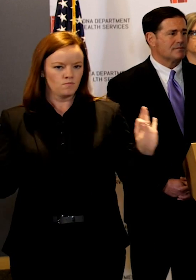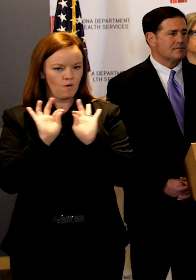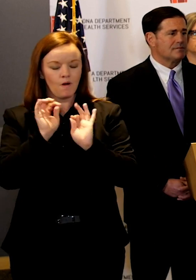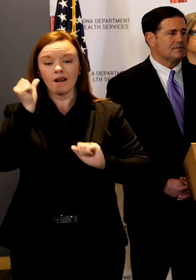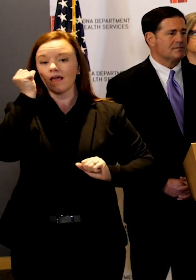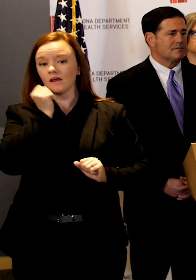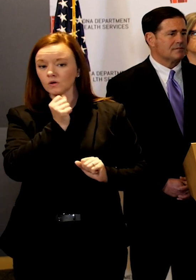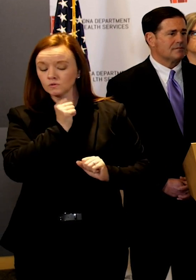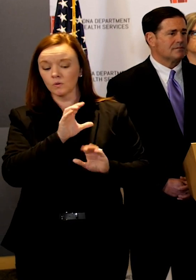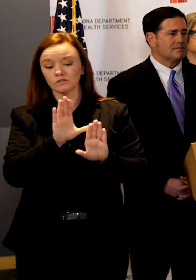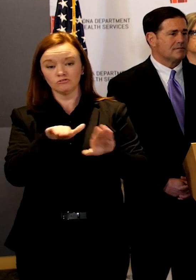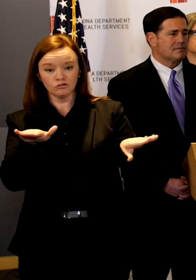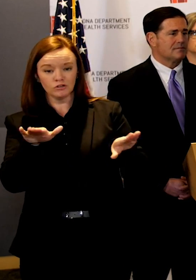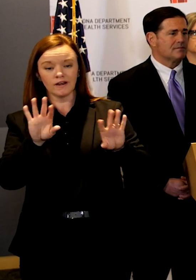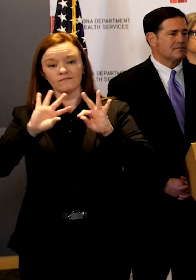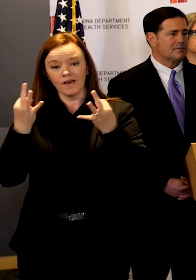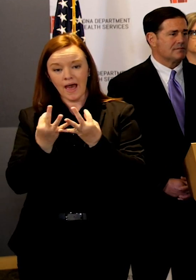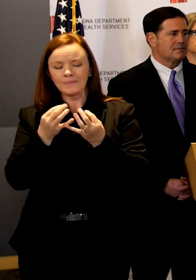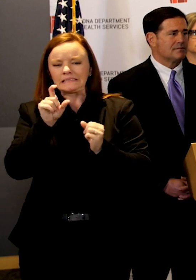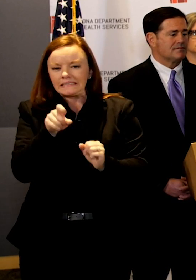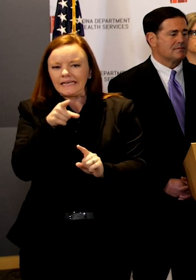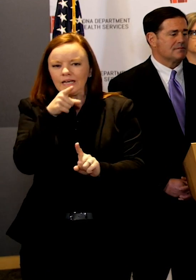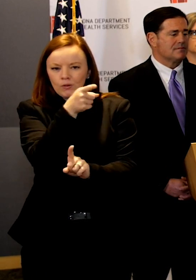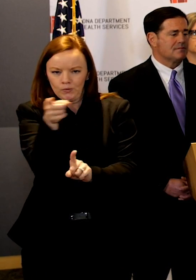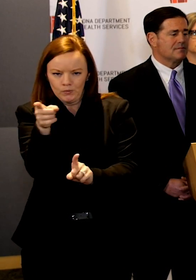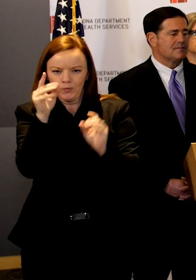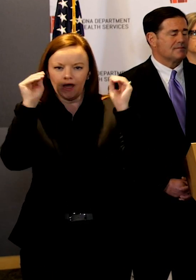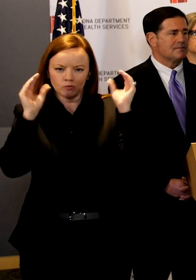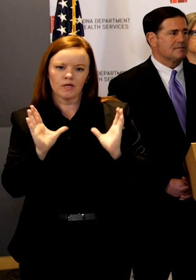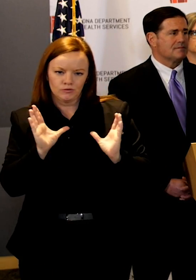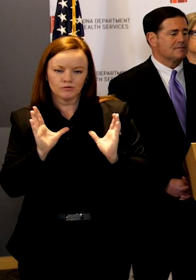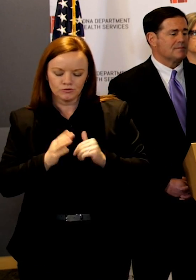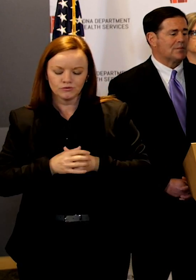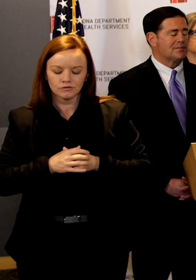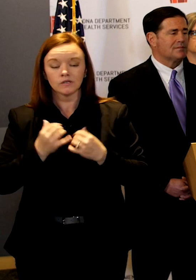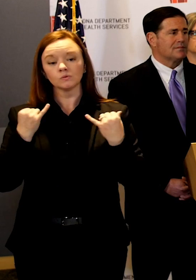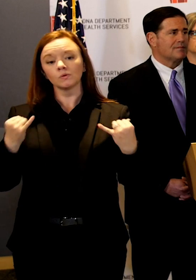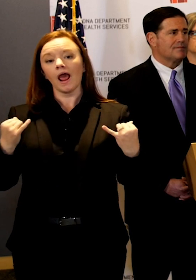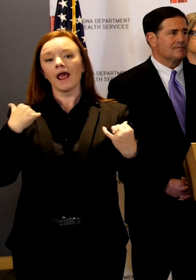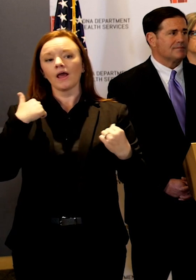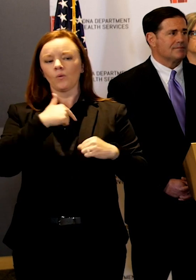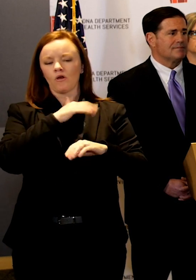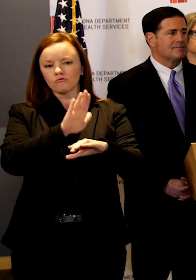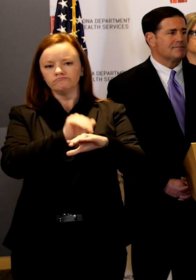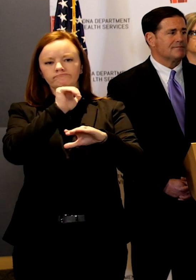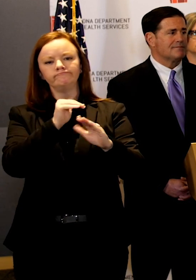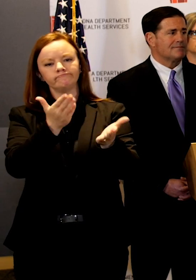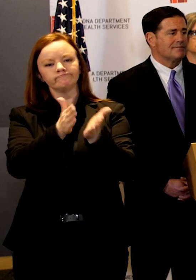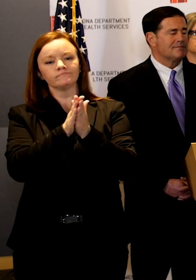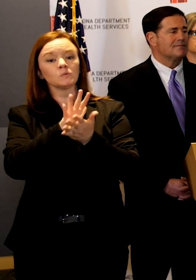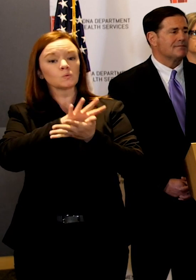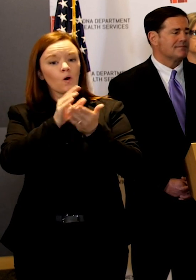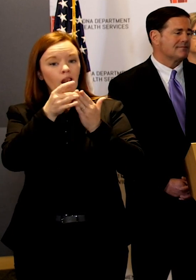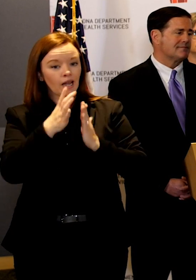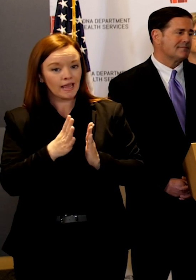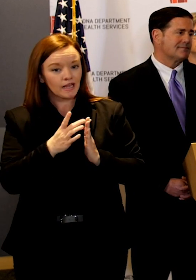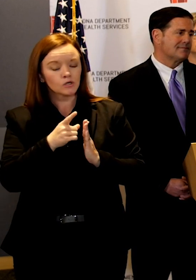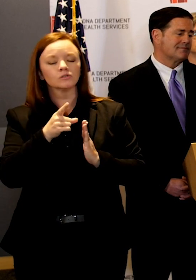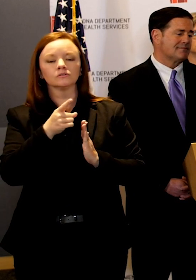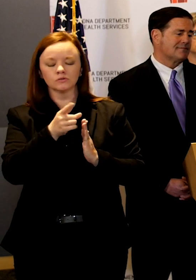Arizona's children and families need you. Today, we are calling on school leaders to